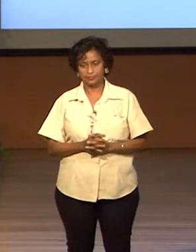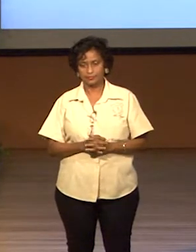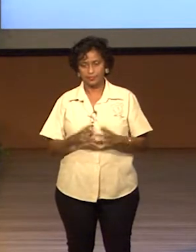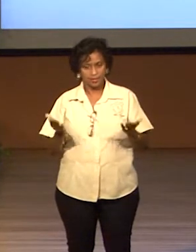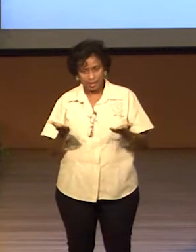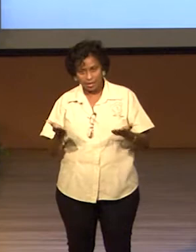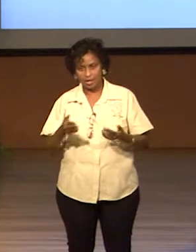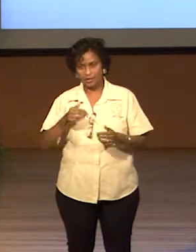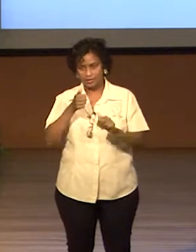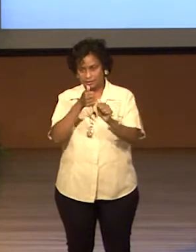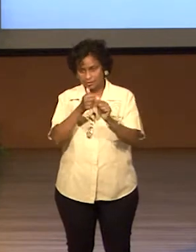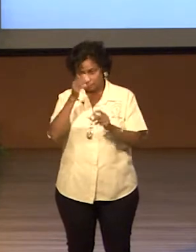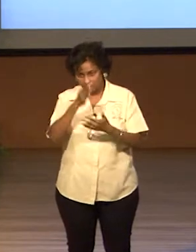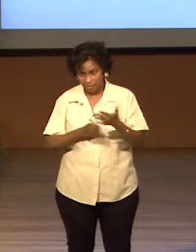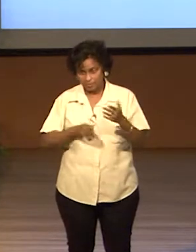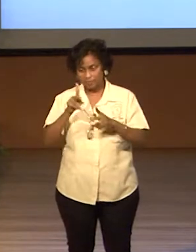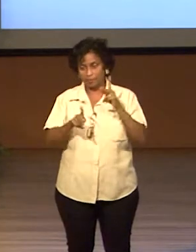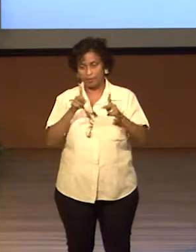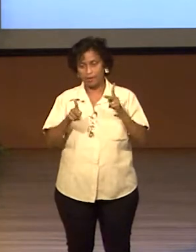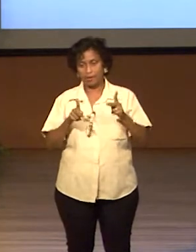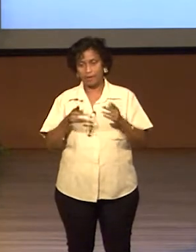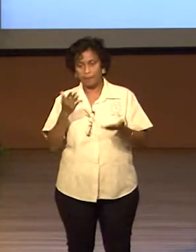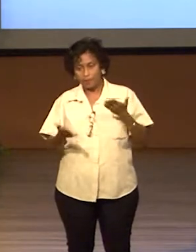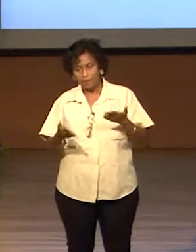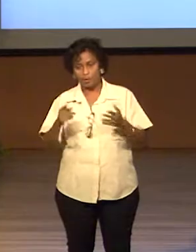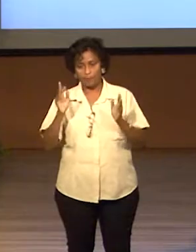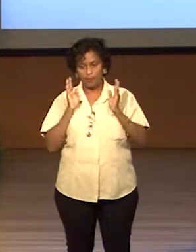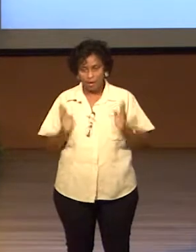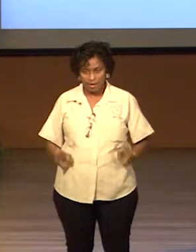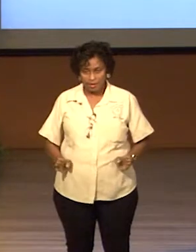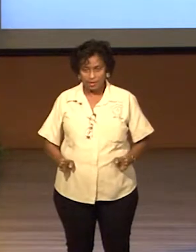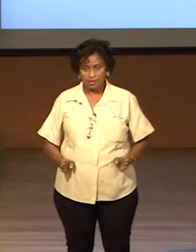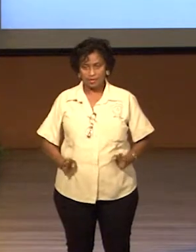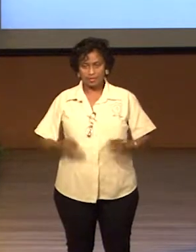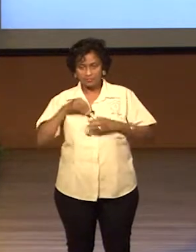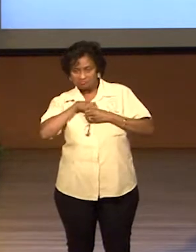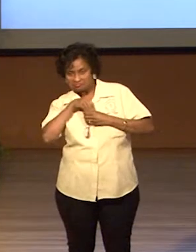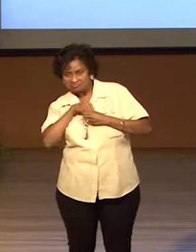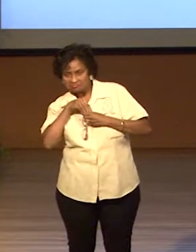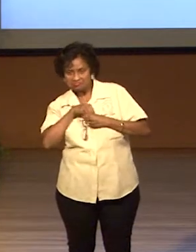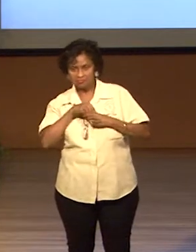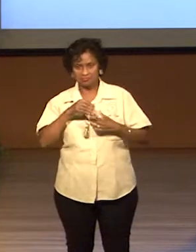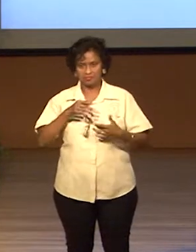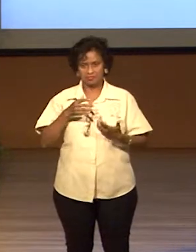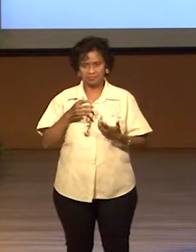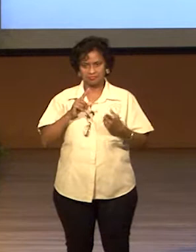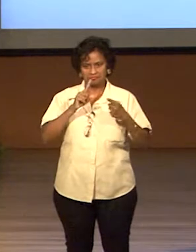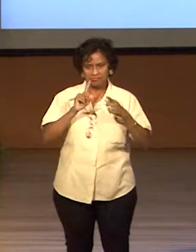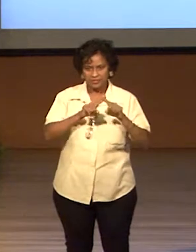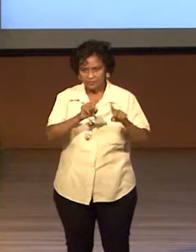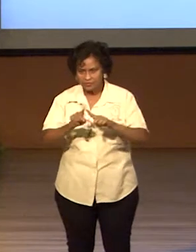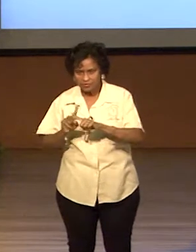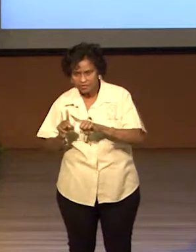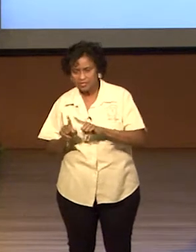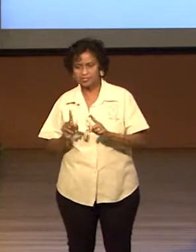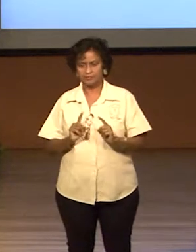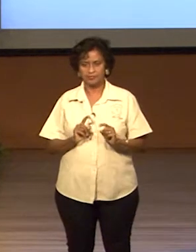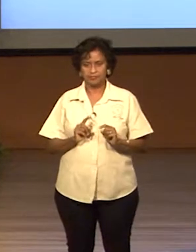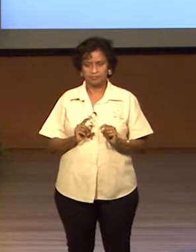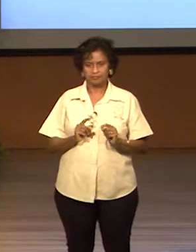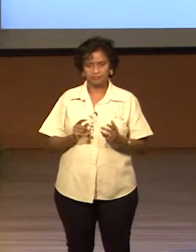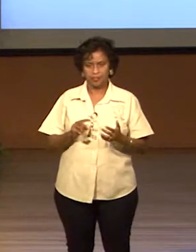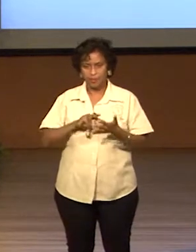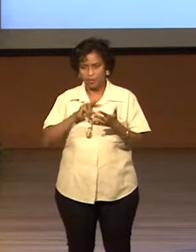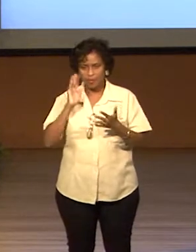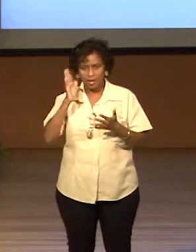particular issues, biology, exposure to risk, have particular needs. And I